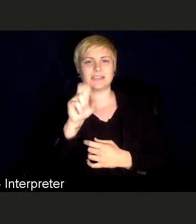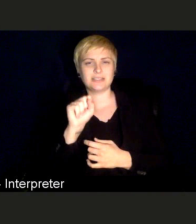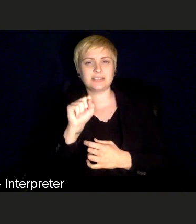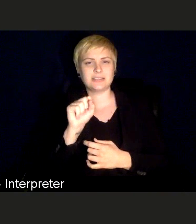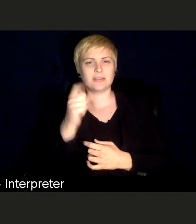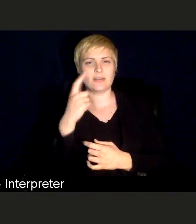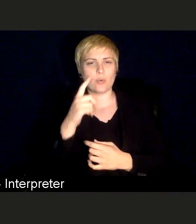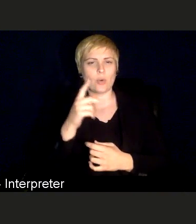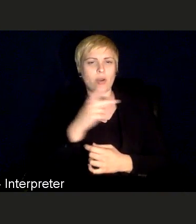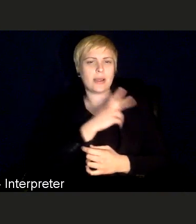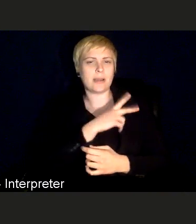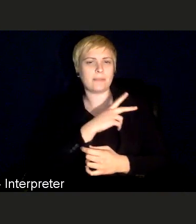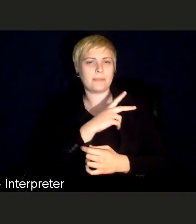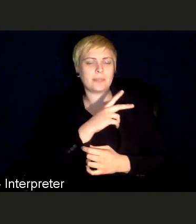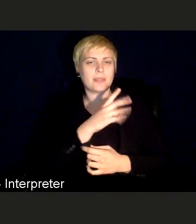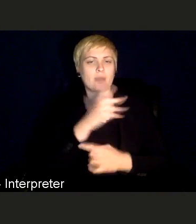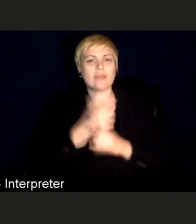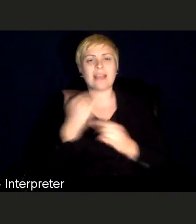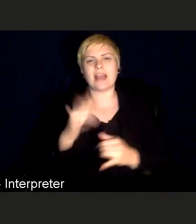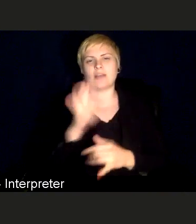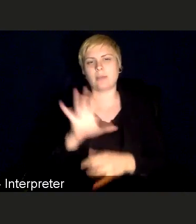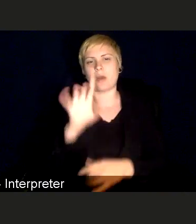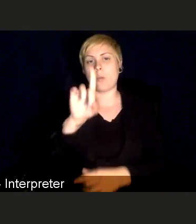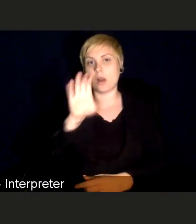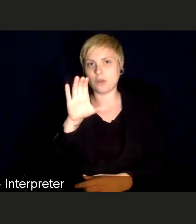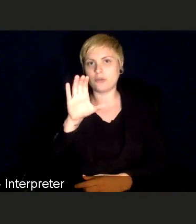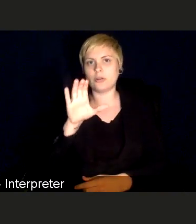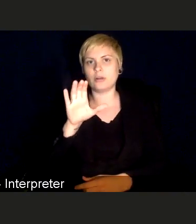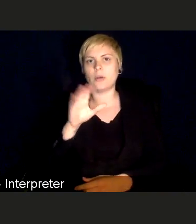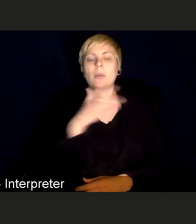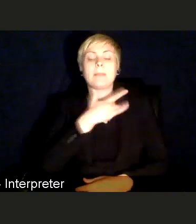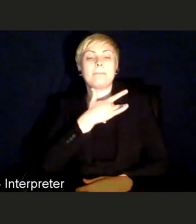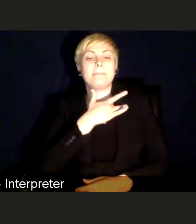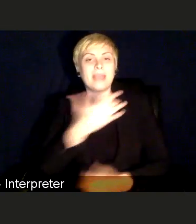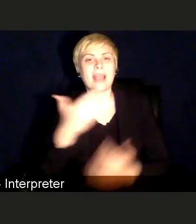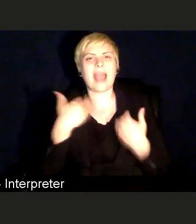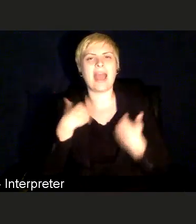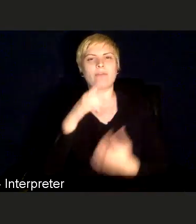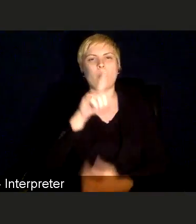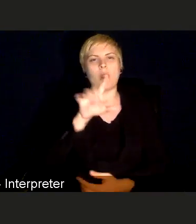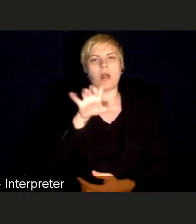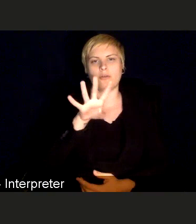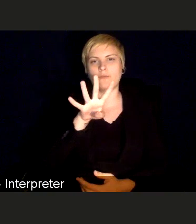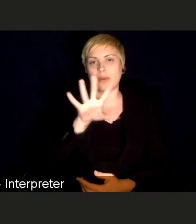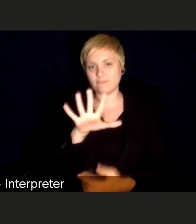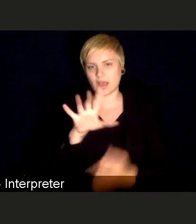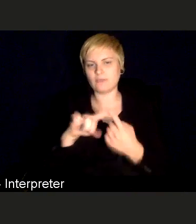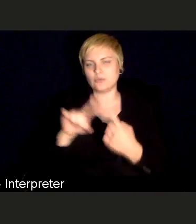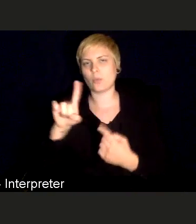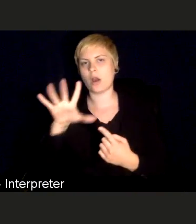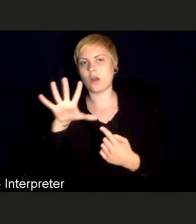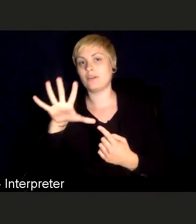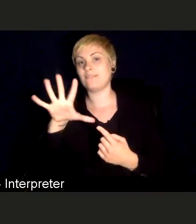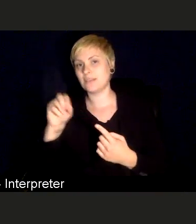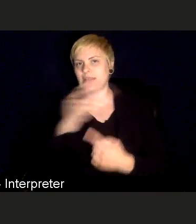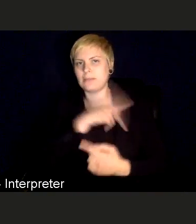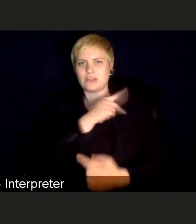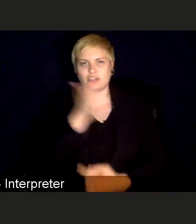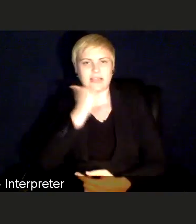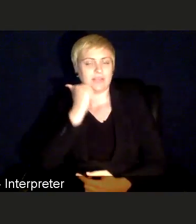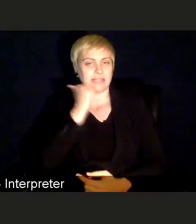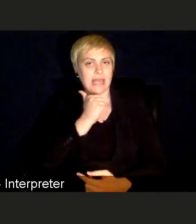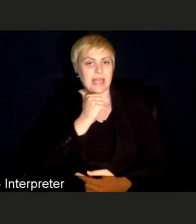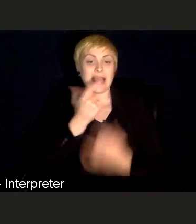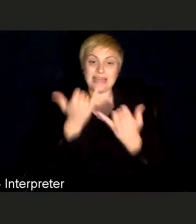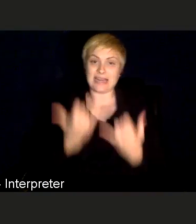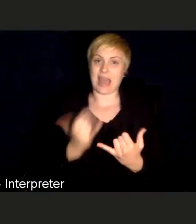run anywhere between 145 and 150 patients a day this time of year. So our census is down, but we've maintained